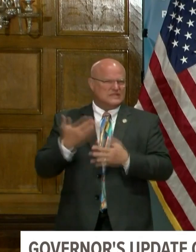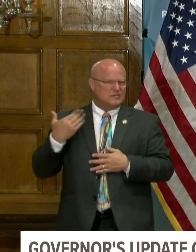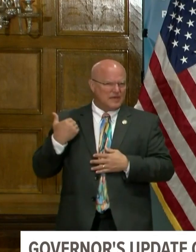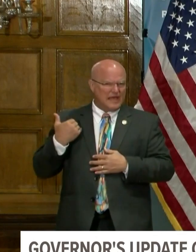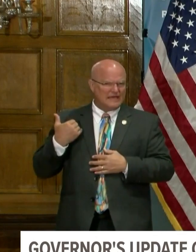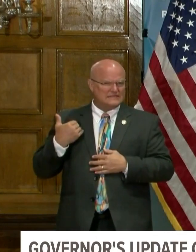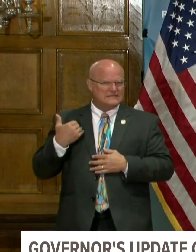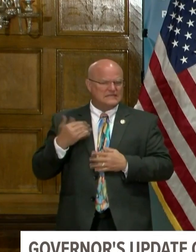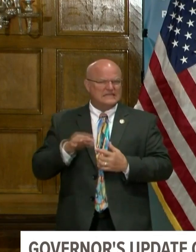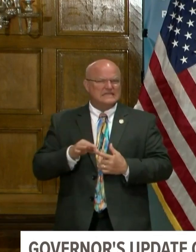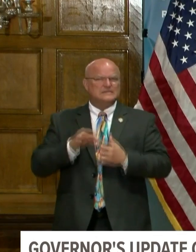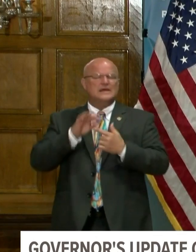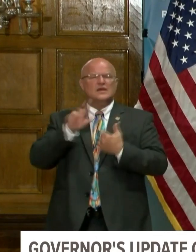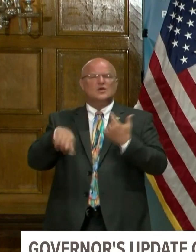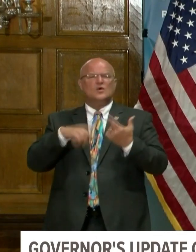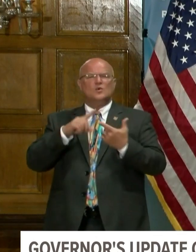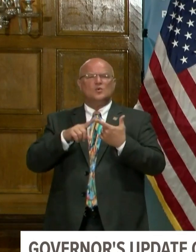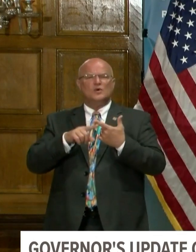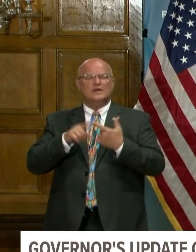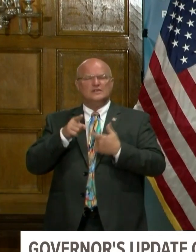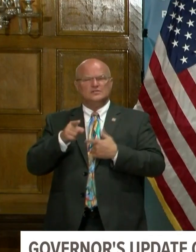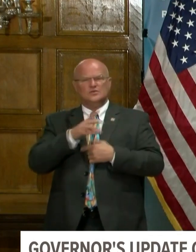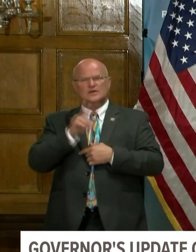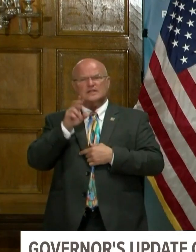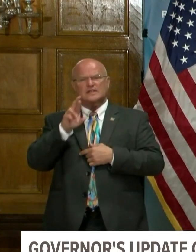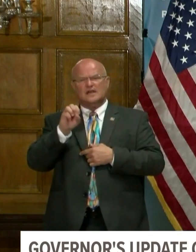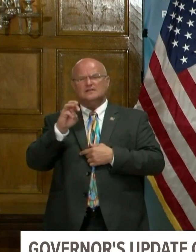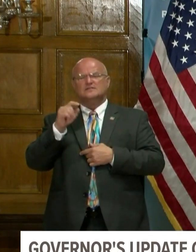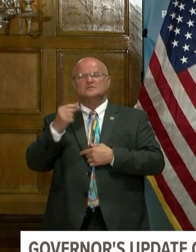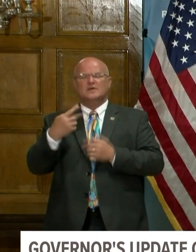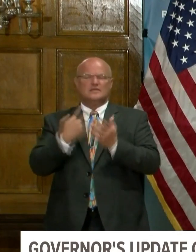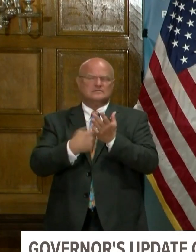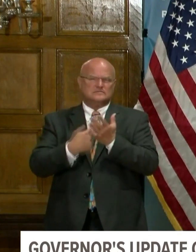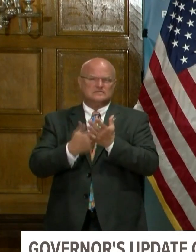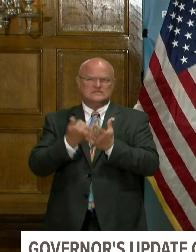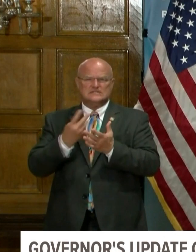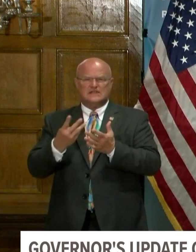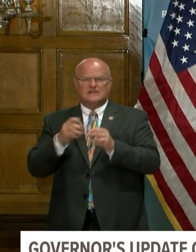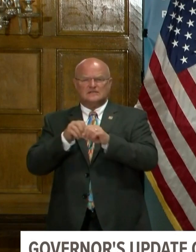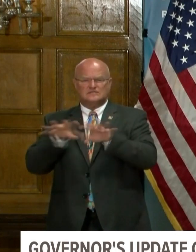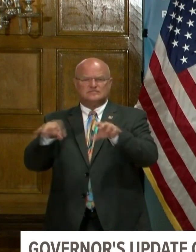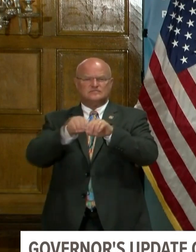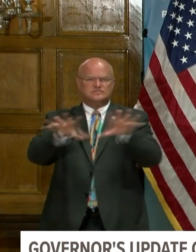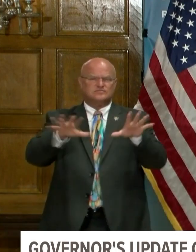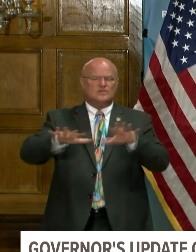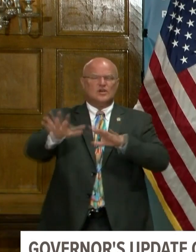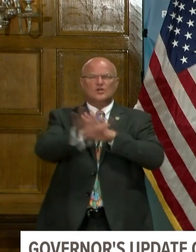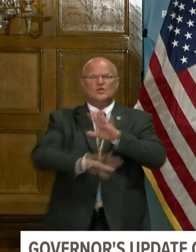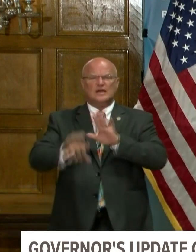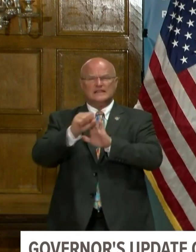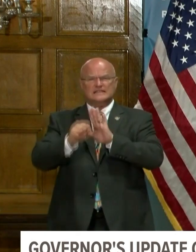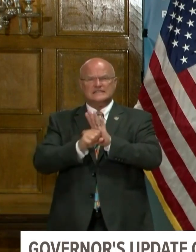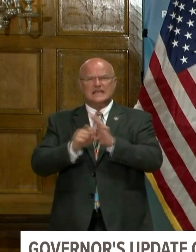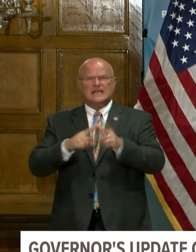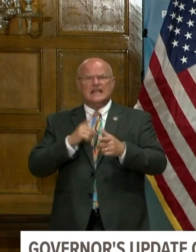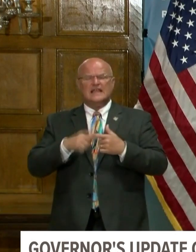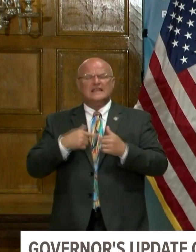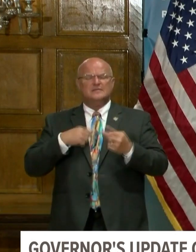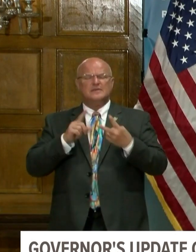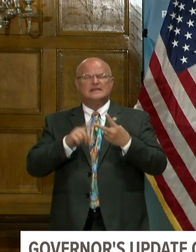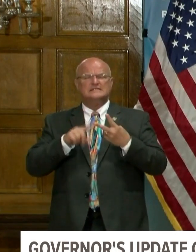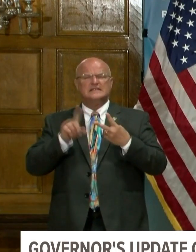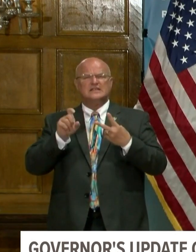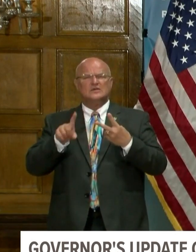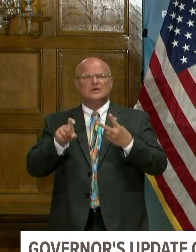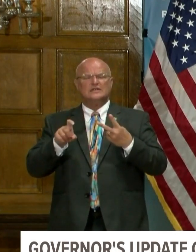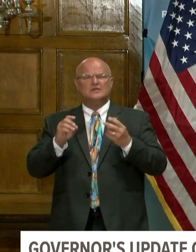past, especially when you and the doctor keep talking about several different epidemics across the state. And then my second question, maybe